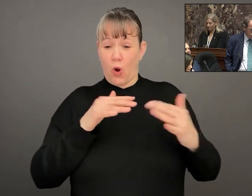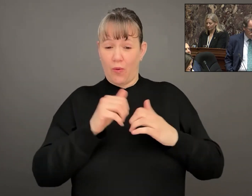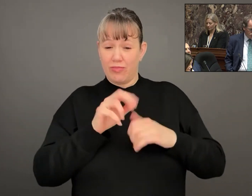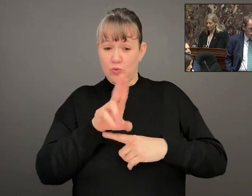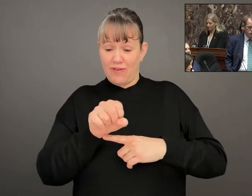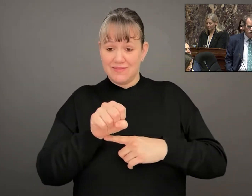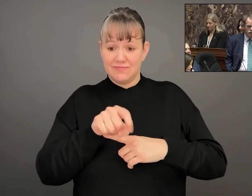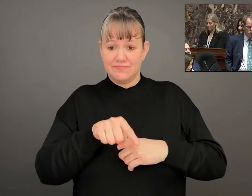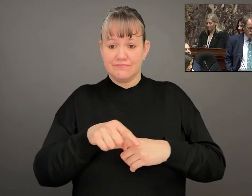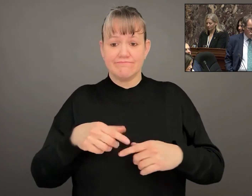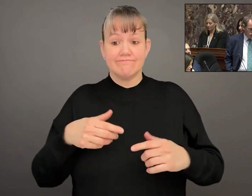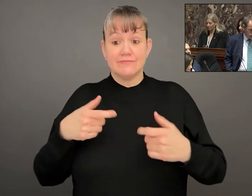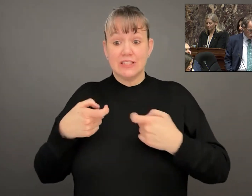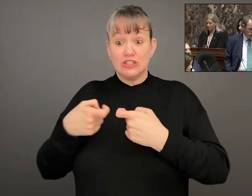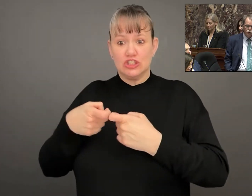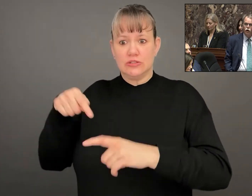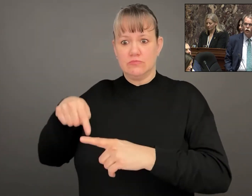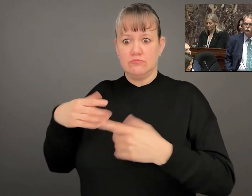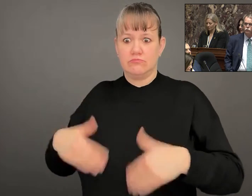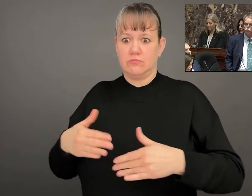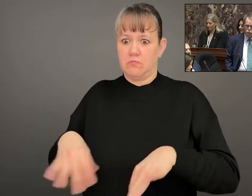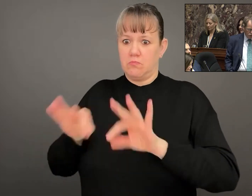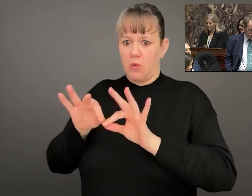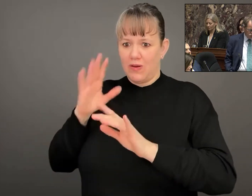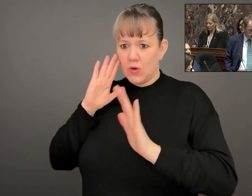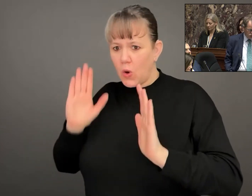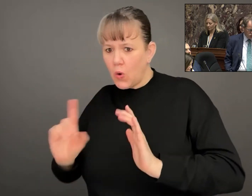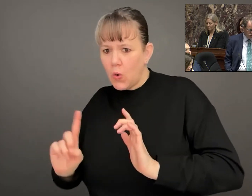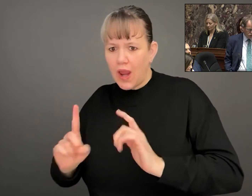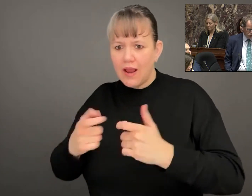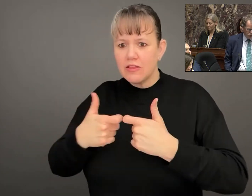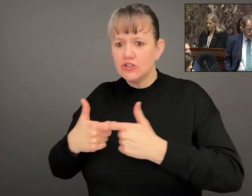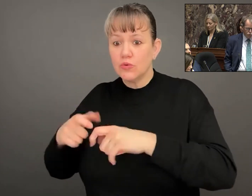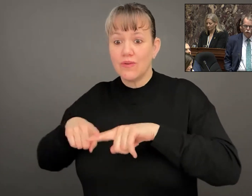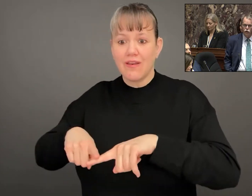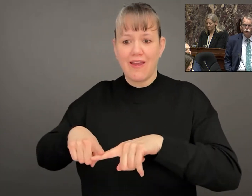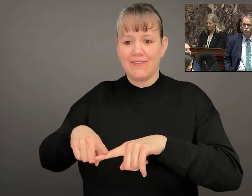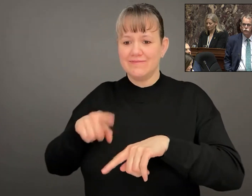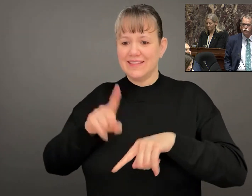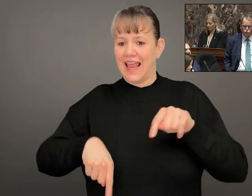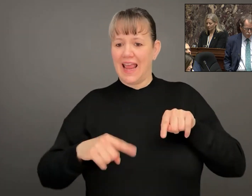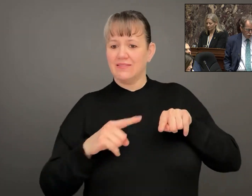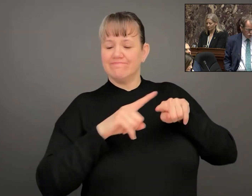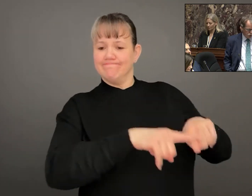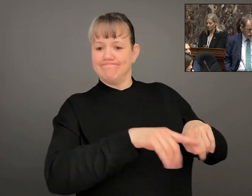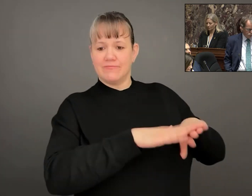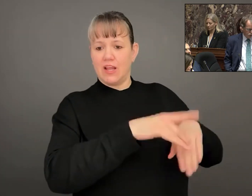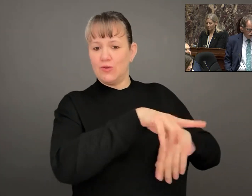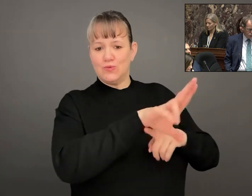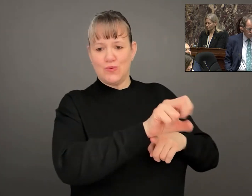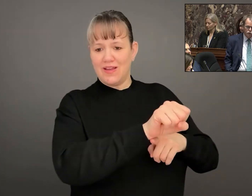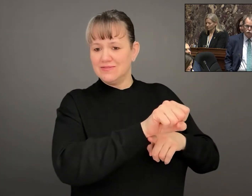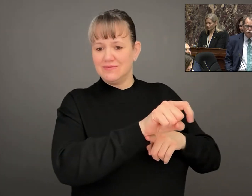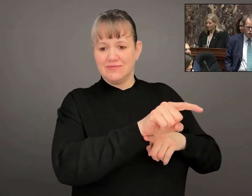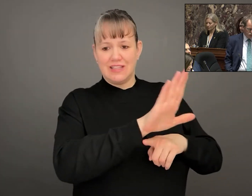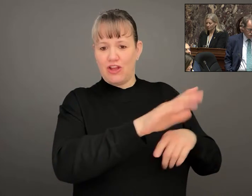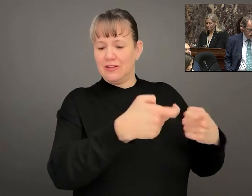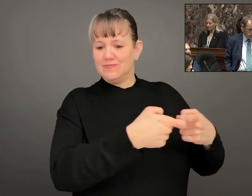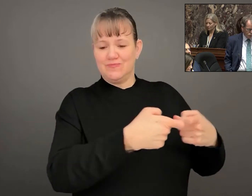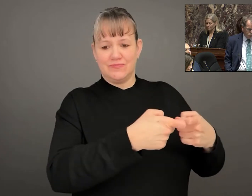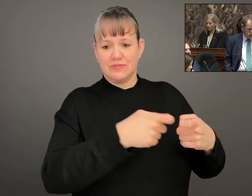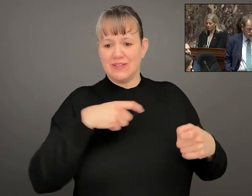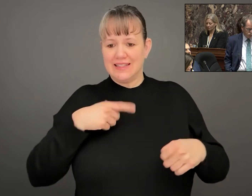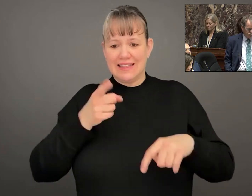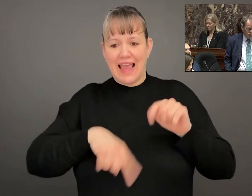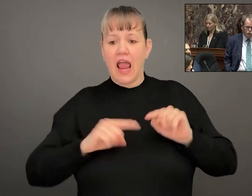energy sources. We cannot and must not continue relying on the expansion of climate-killing